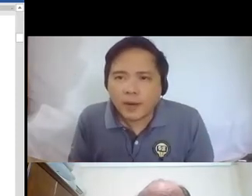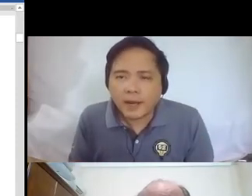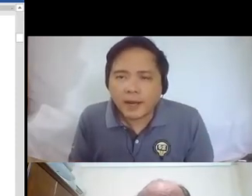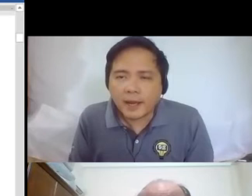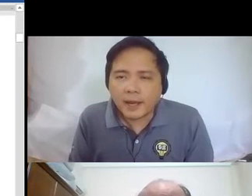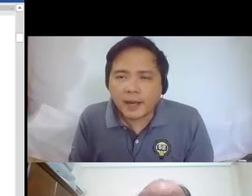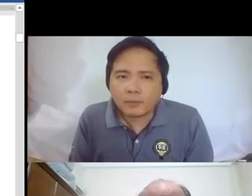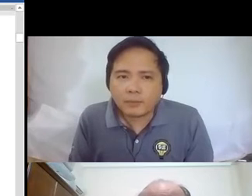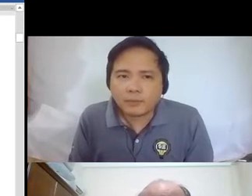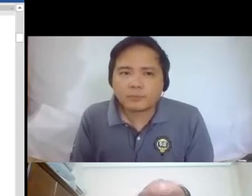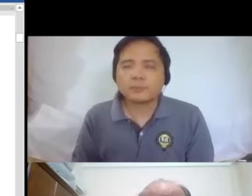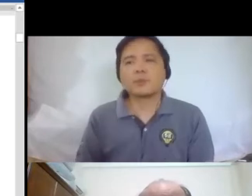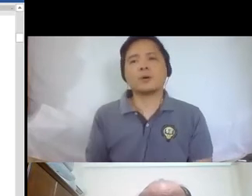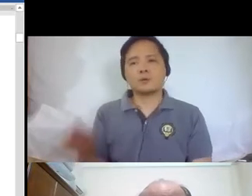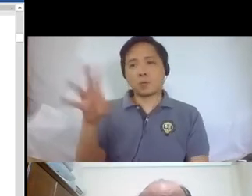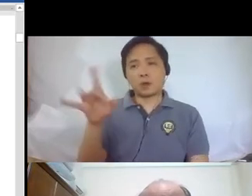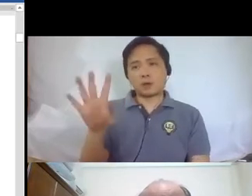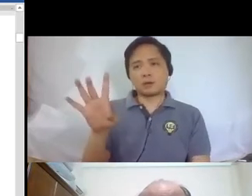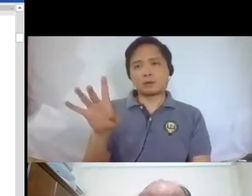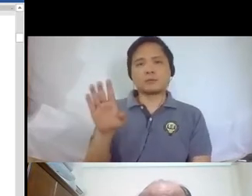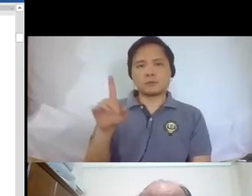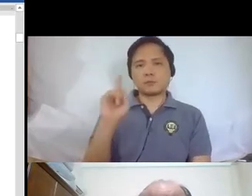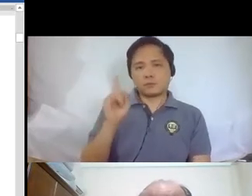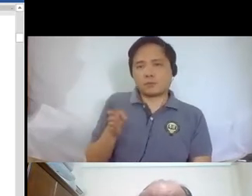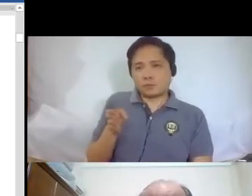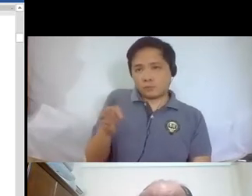So One hand. one hand, right? One hand, right?